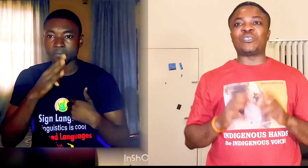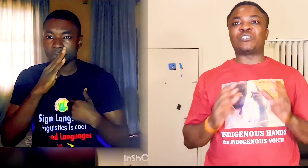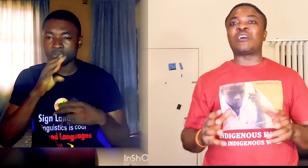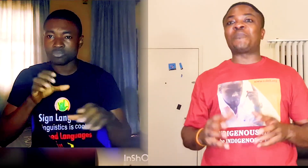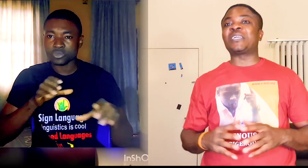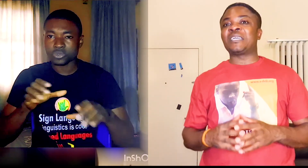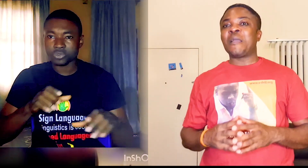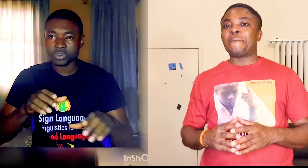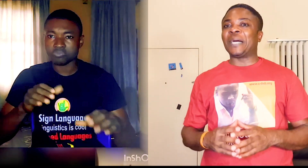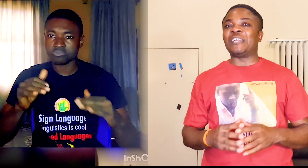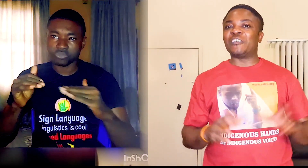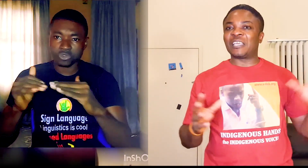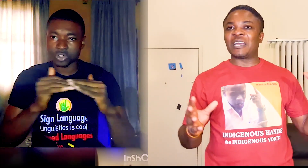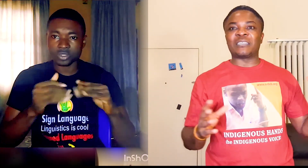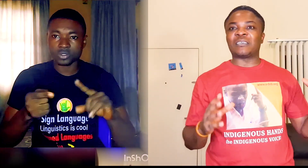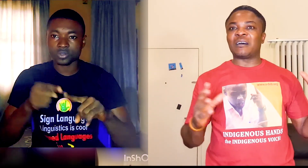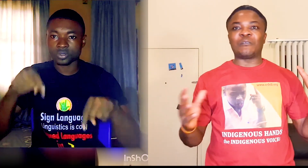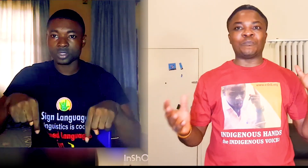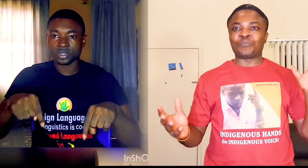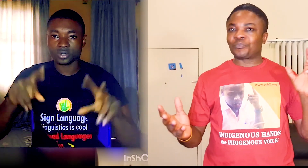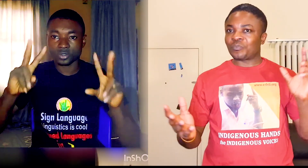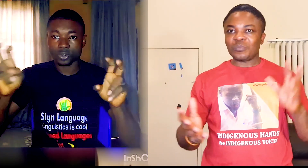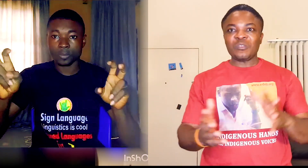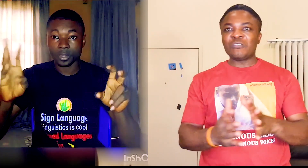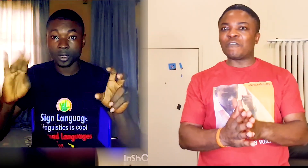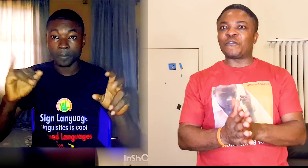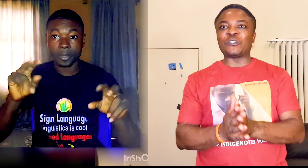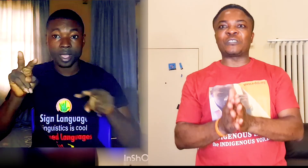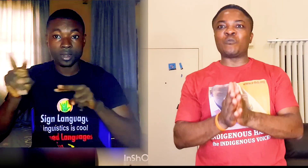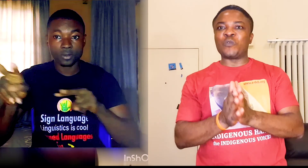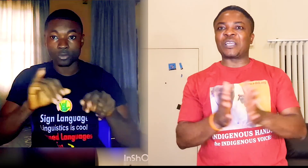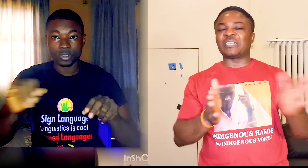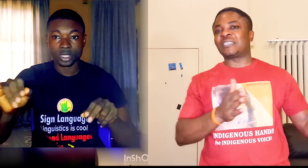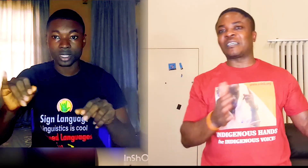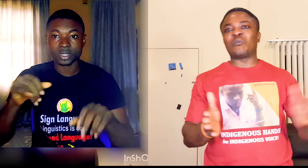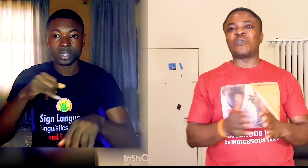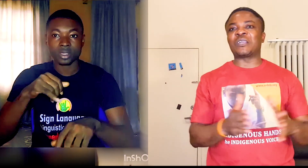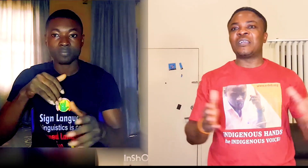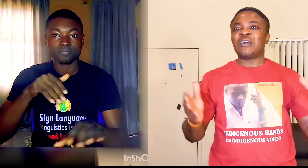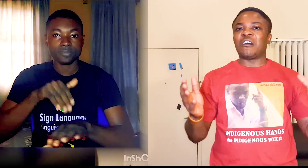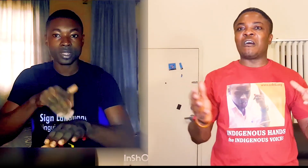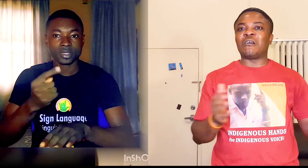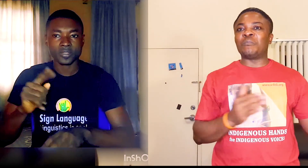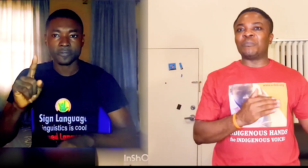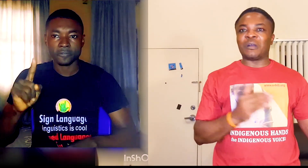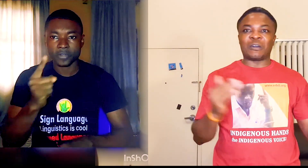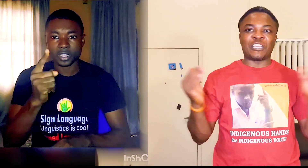justice to this topic by looking at the first week and second week